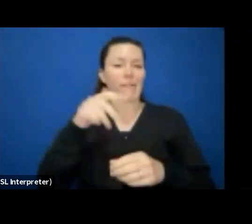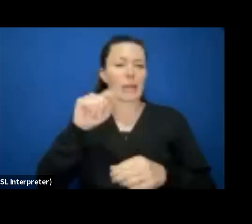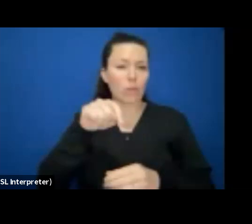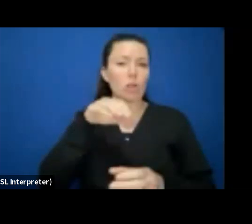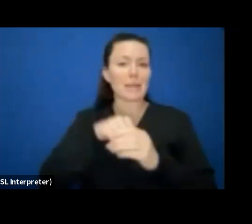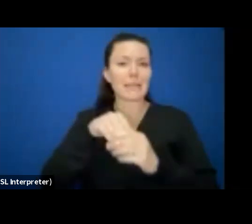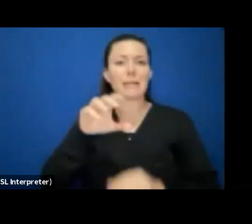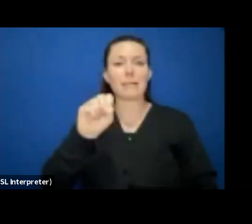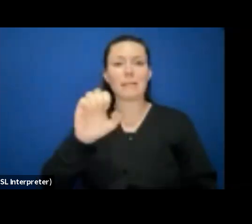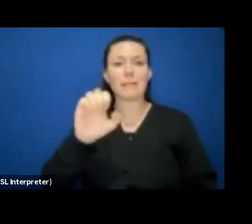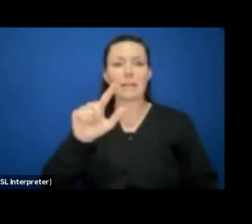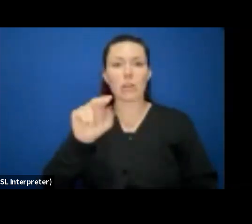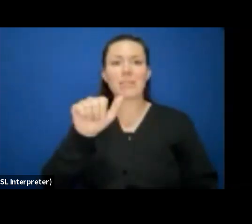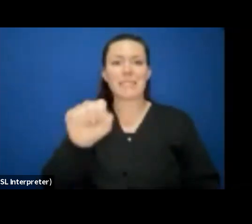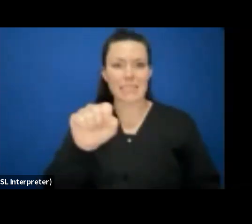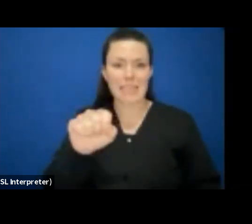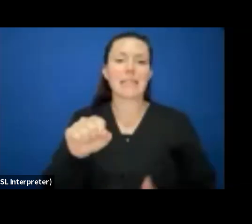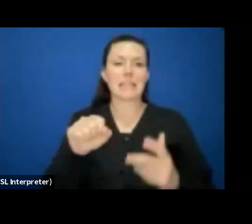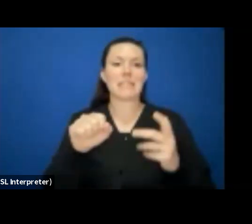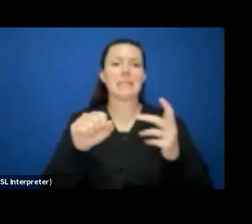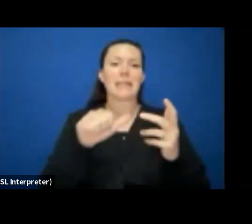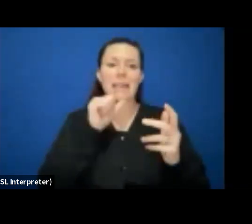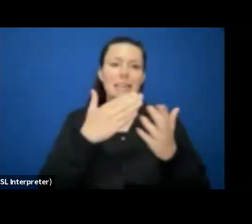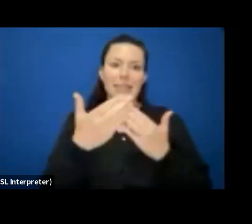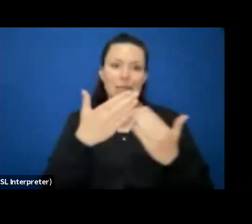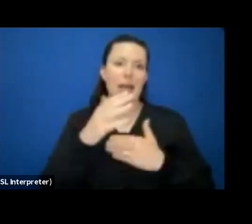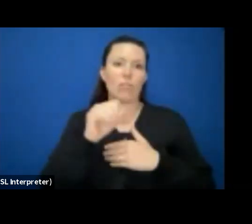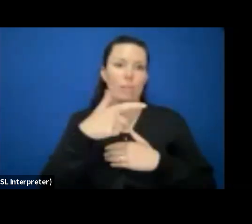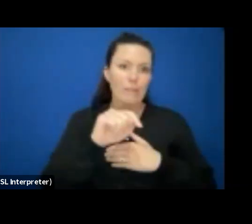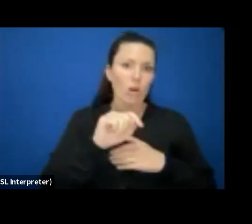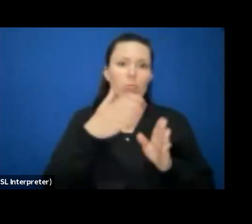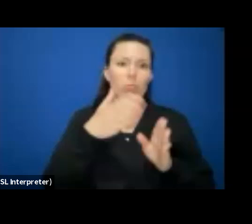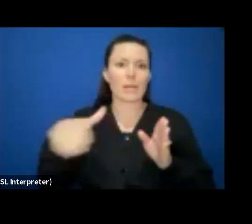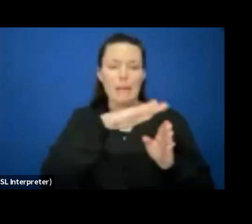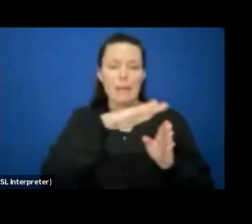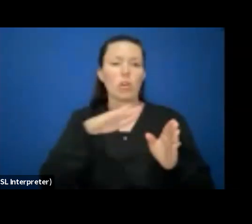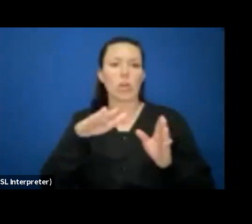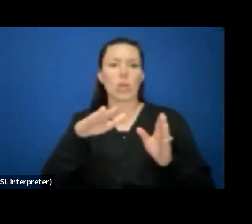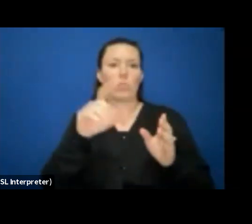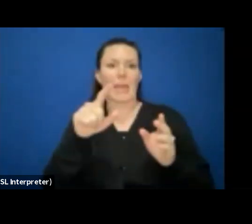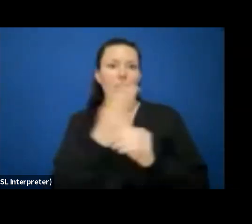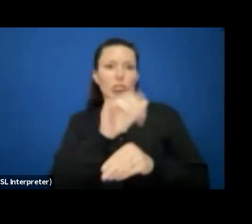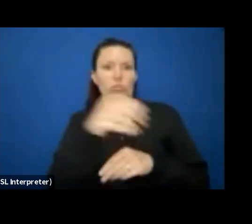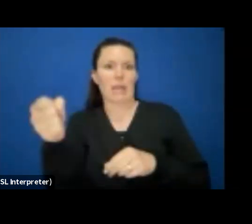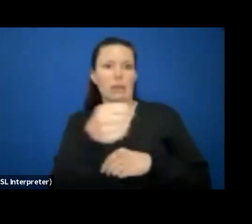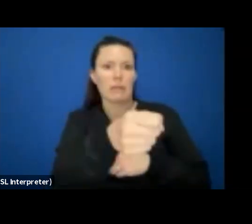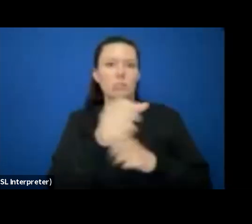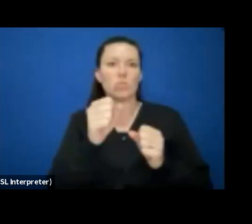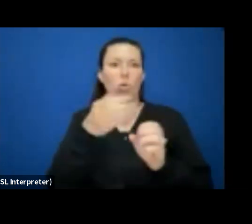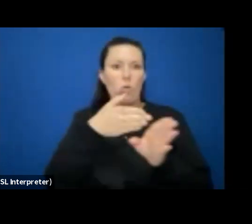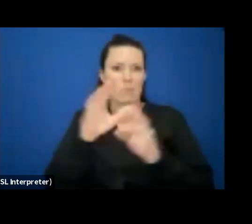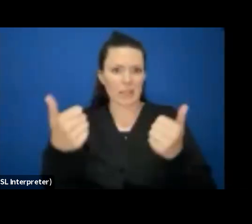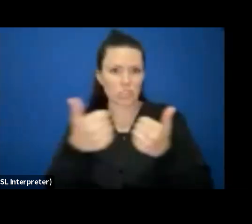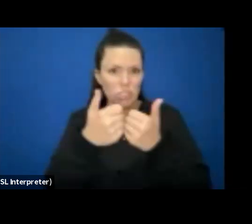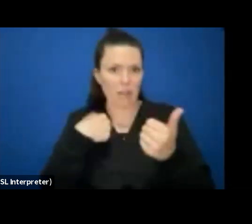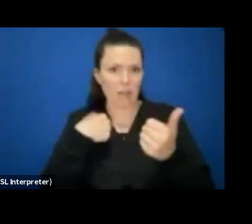You go into the East Salinas, regardless of what condition the apartment or the neighborhood might be. The main challenges that we have faced